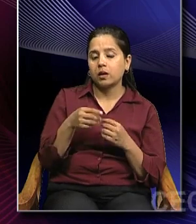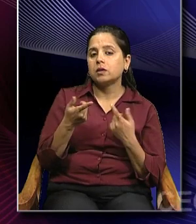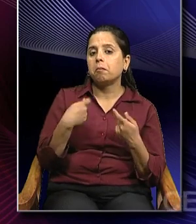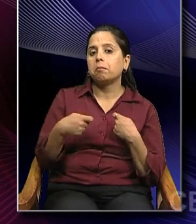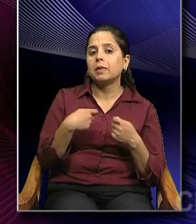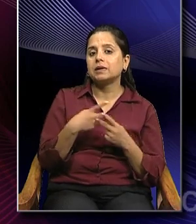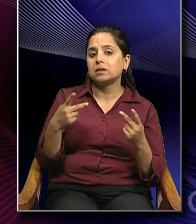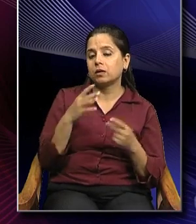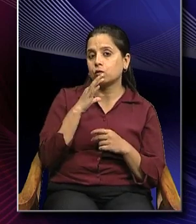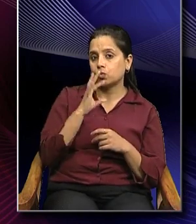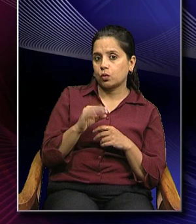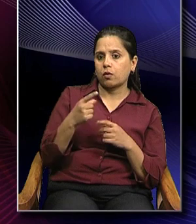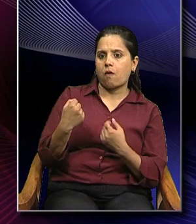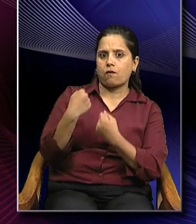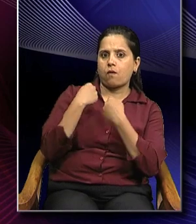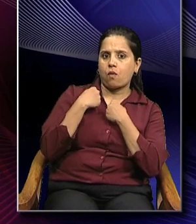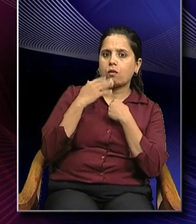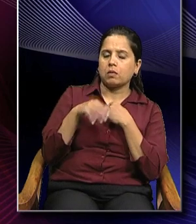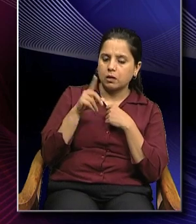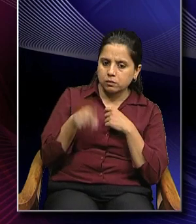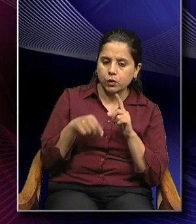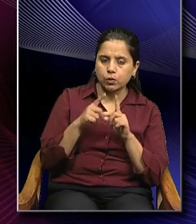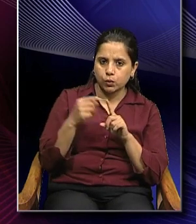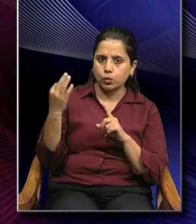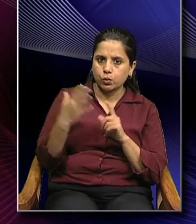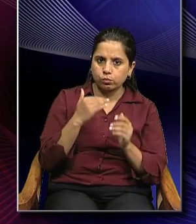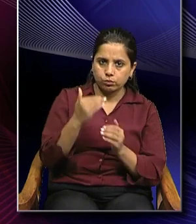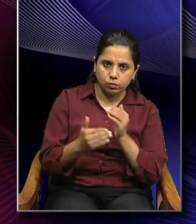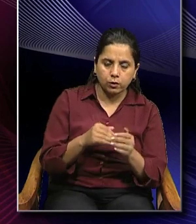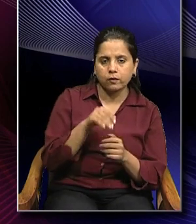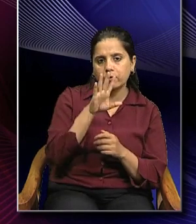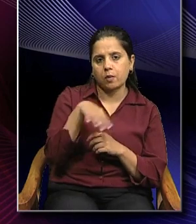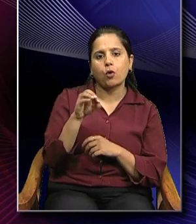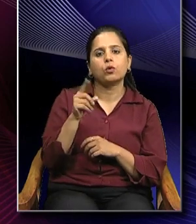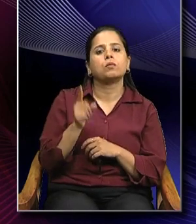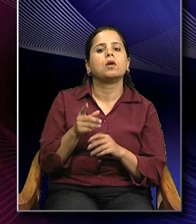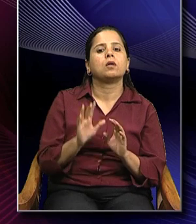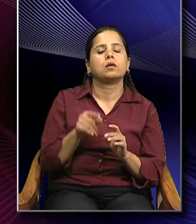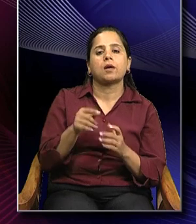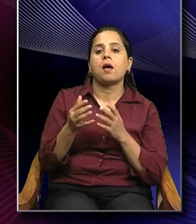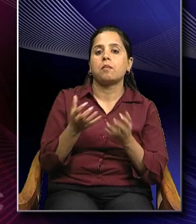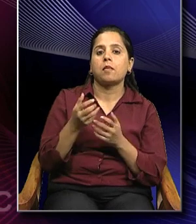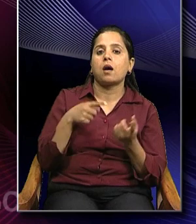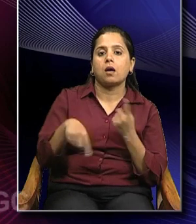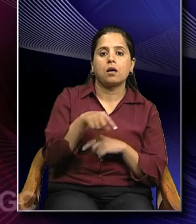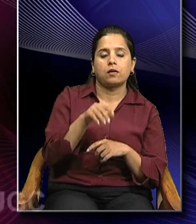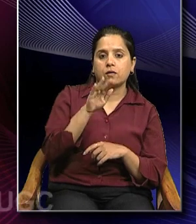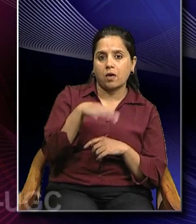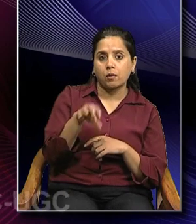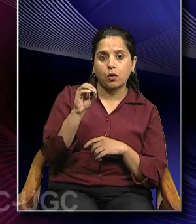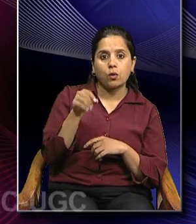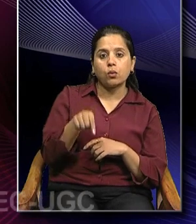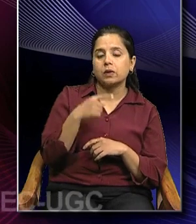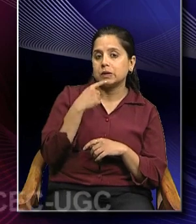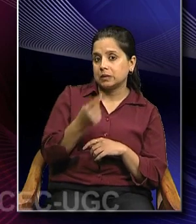actually forced us to enter into the new domain of marketing 5.0. And this marketing 5.0 is actually regarded